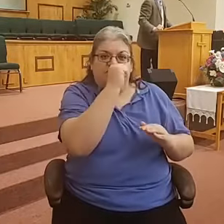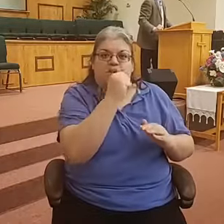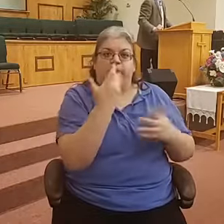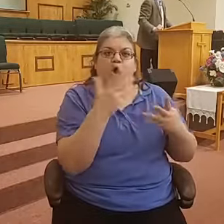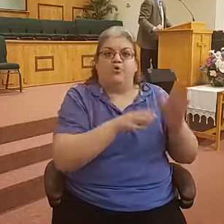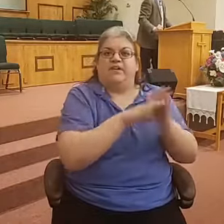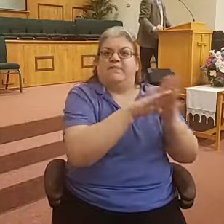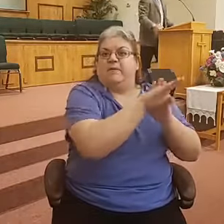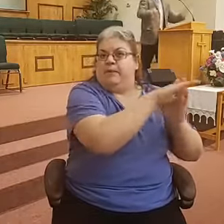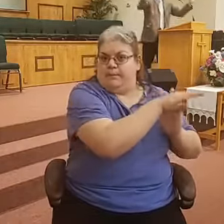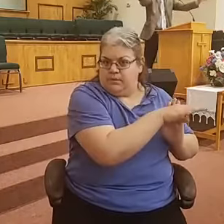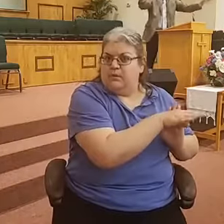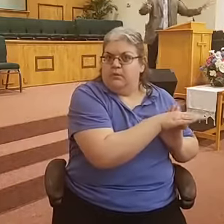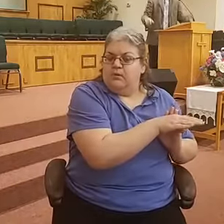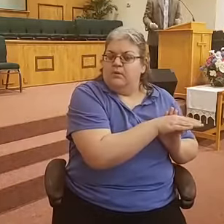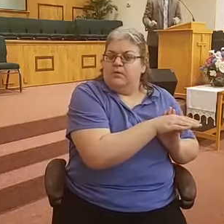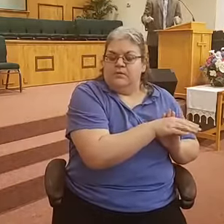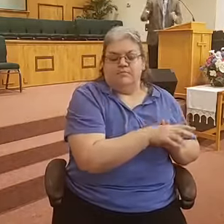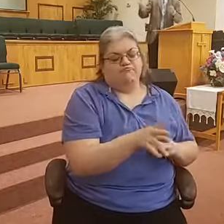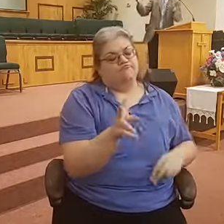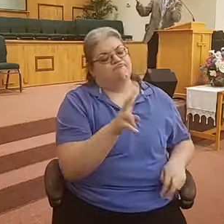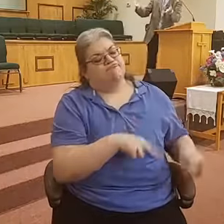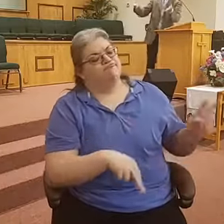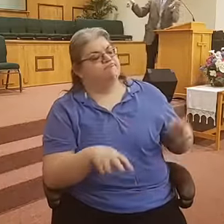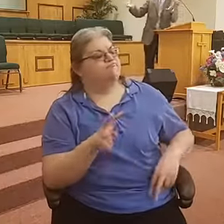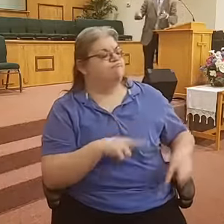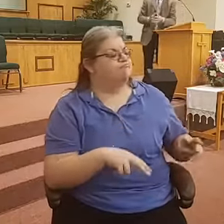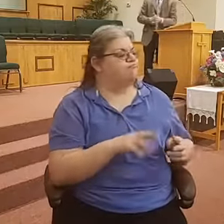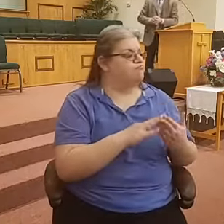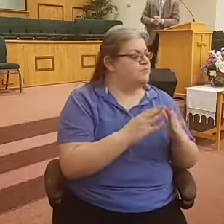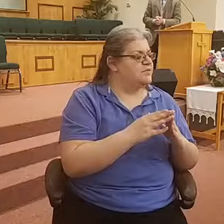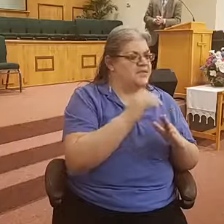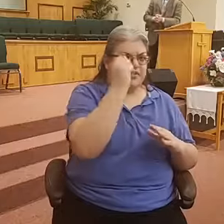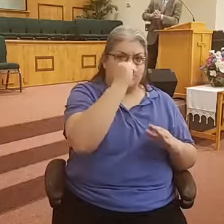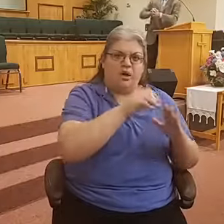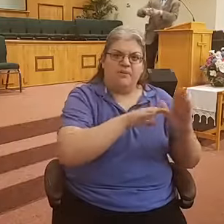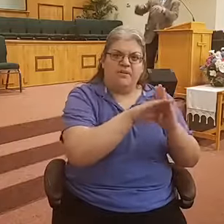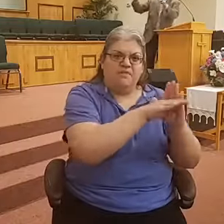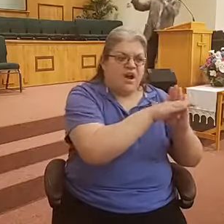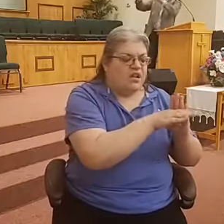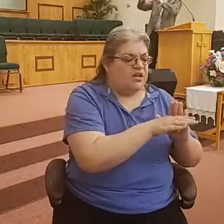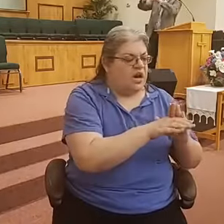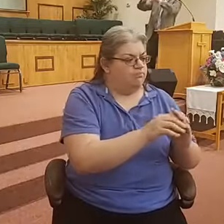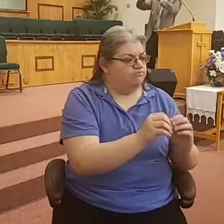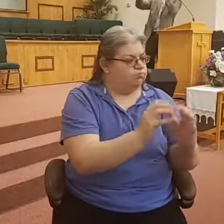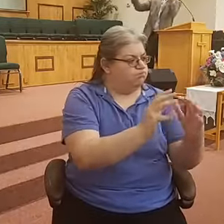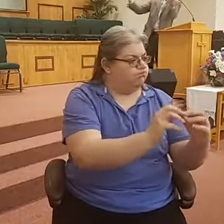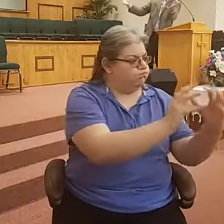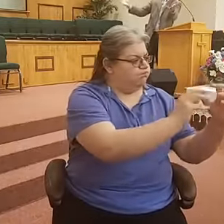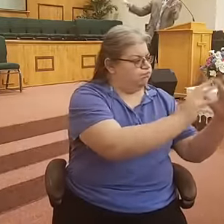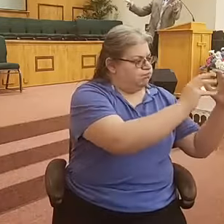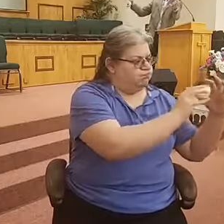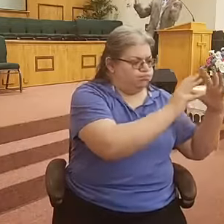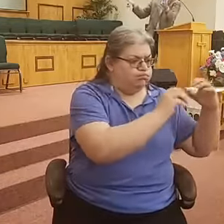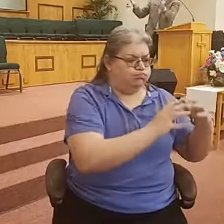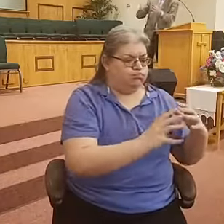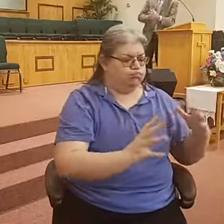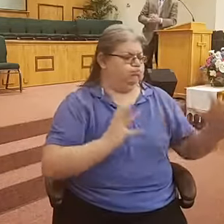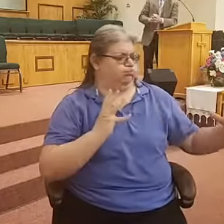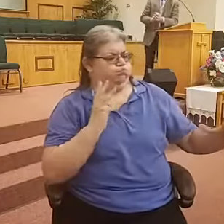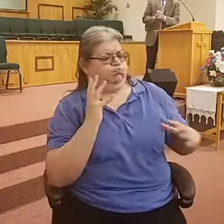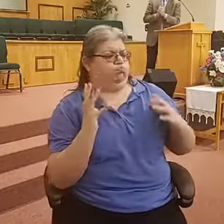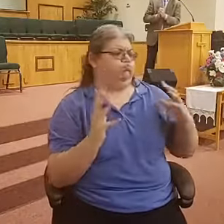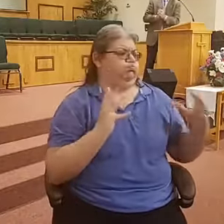developed. And he looked at these cities that Solomon had developed, and he looked at all the grandeur of